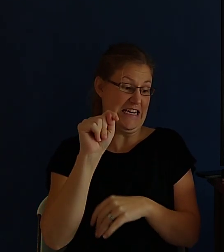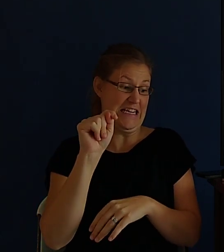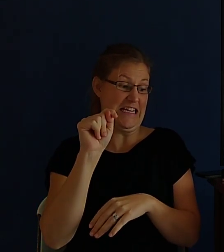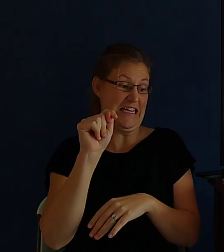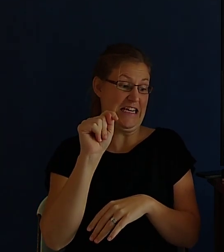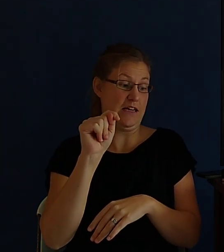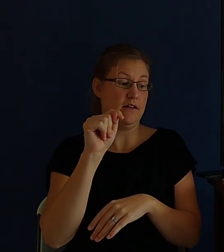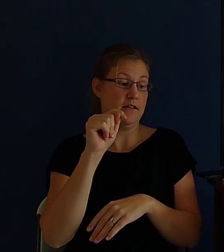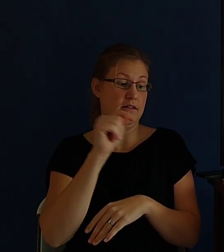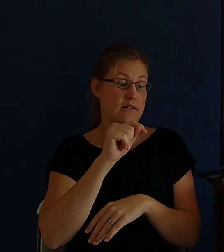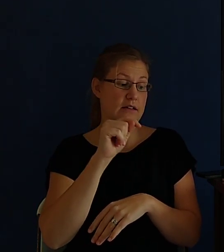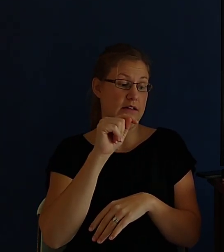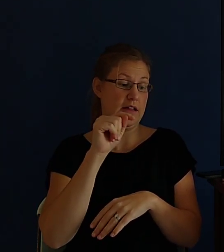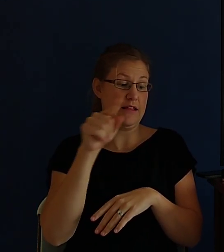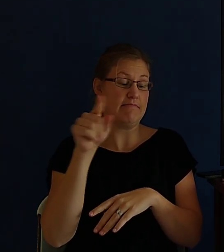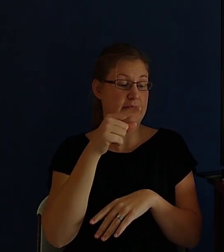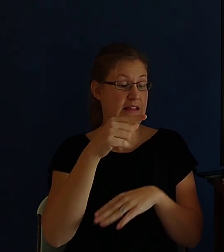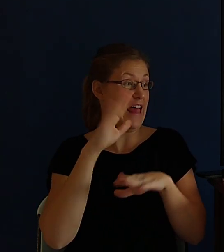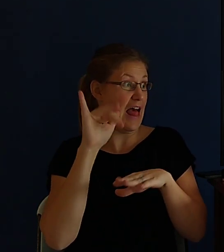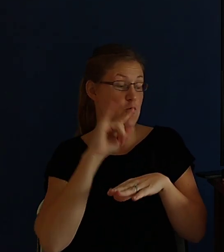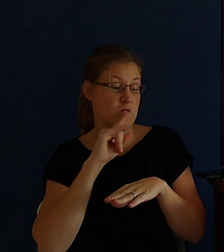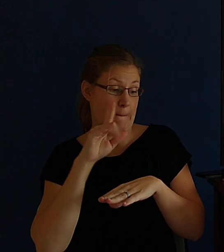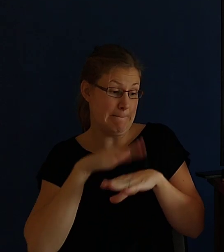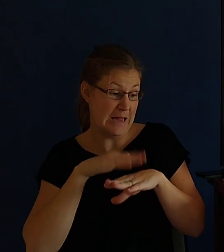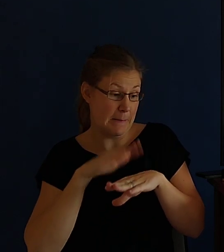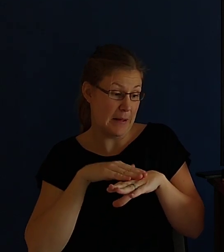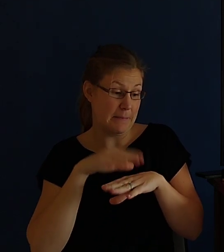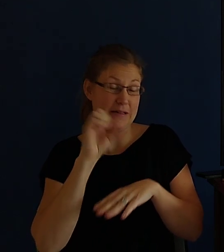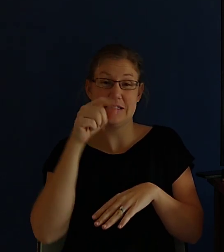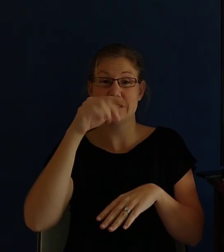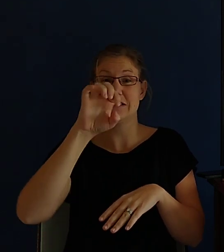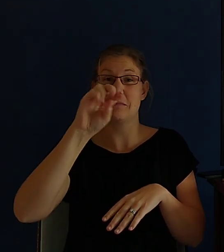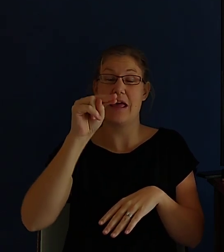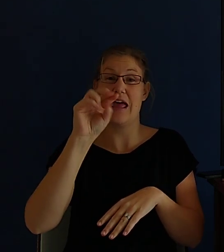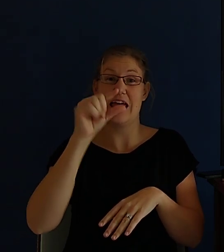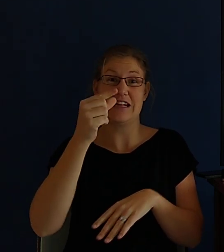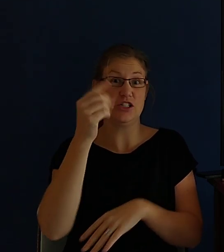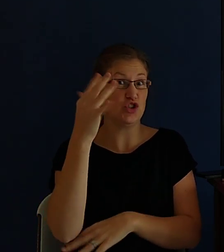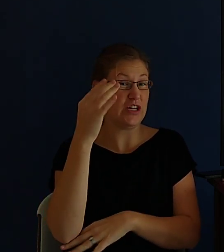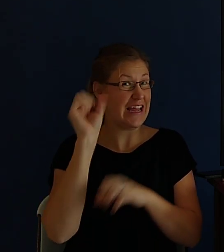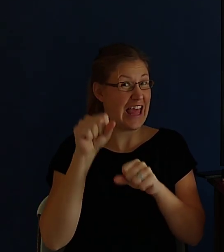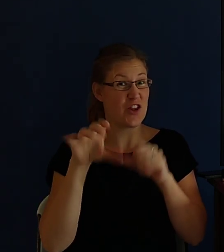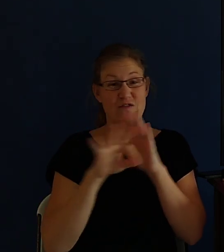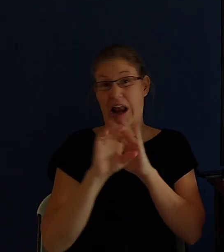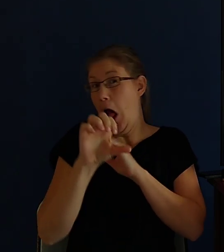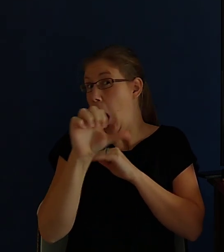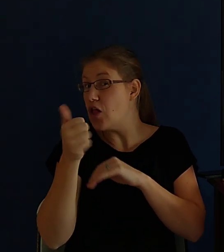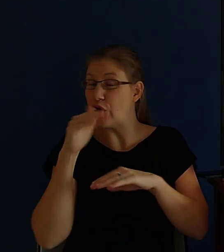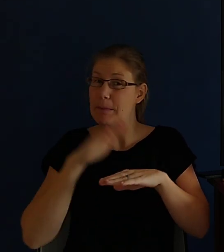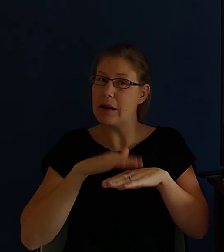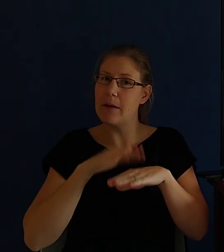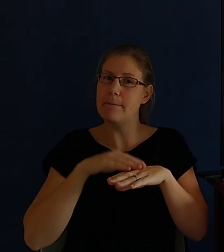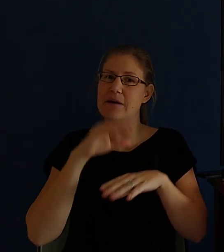is the spanning tree, is the minimum spanning tree here? Can you find another minimum spanning tree